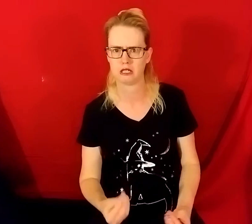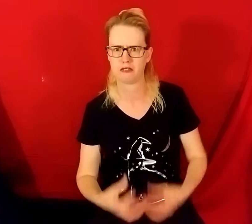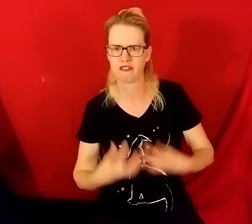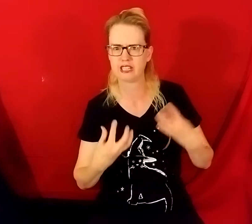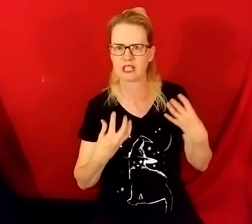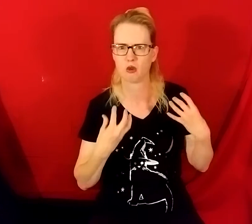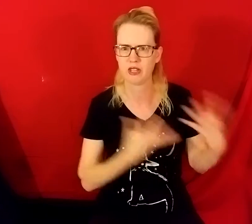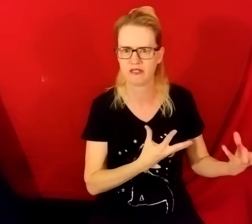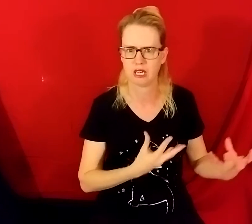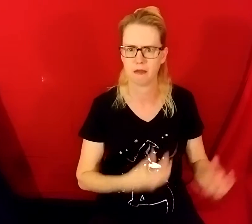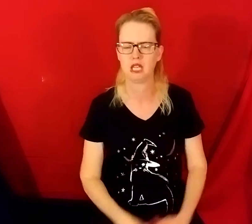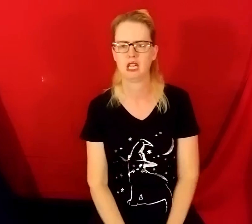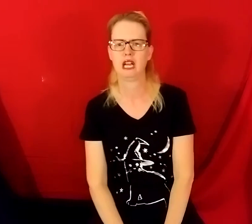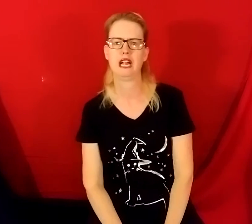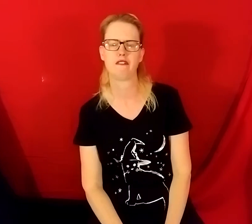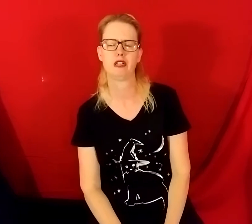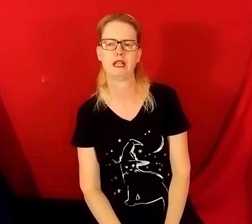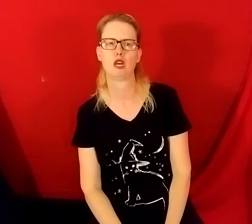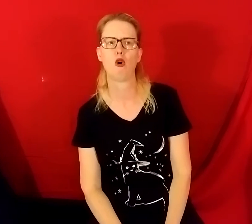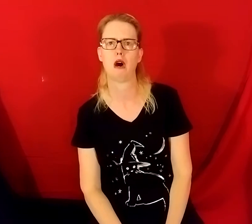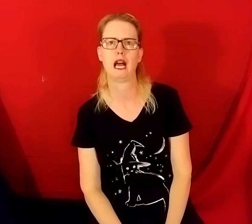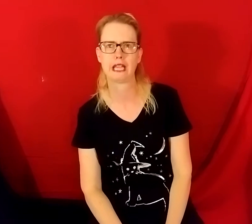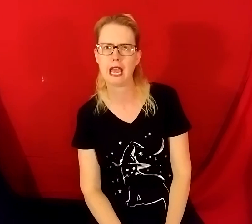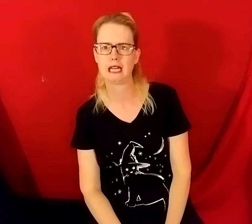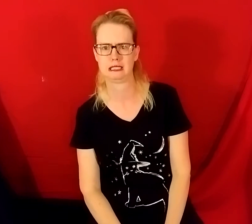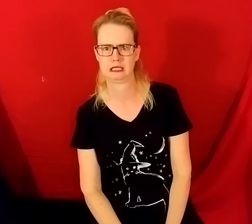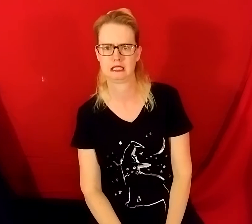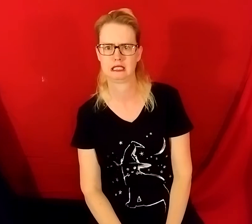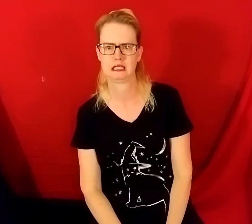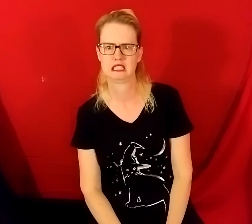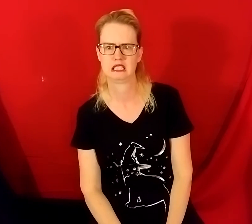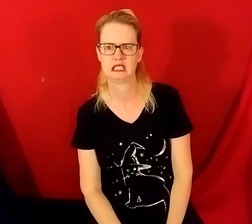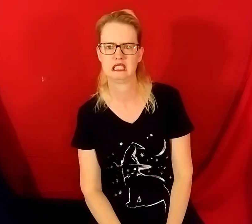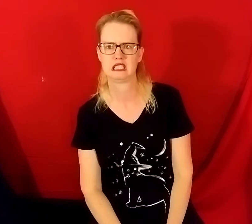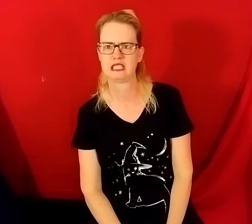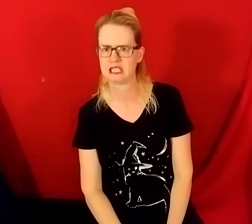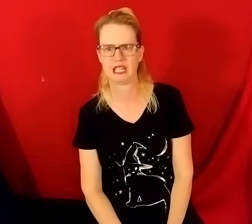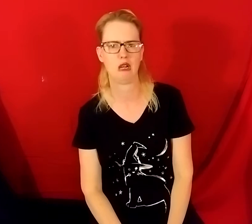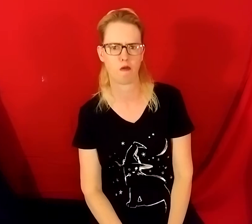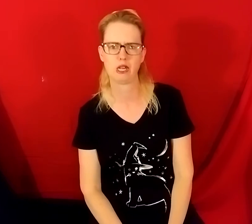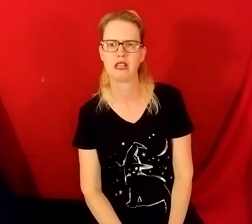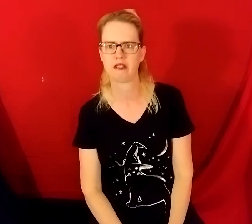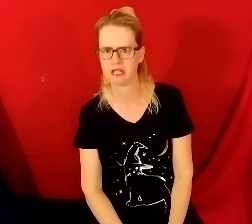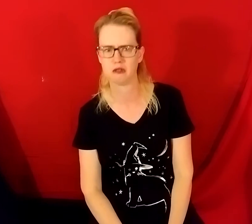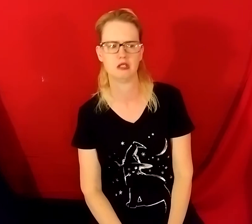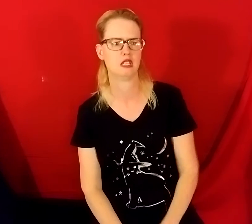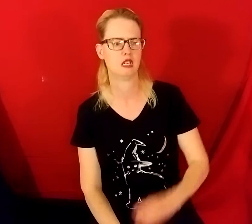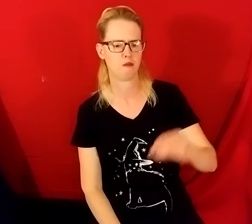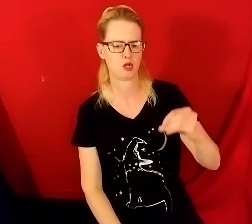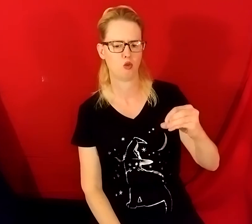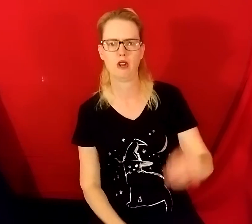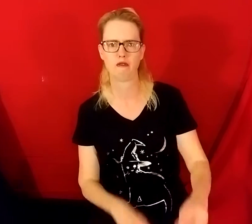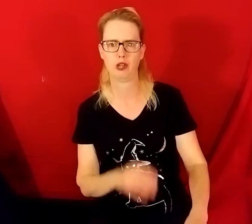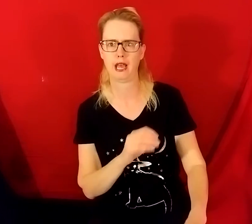feel like you're with them, and you feel like, oh, I can, since every single one foot after